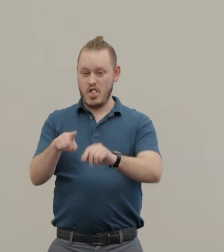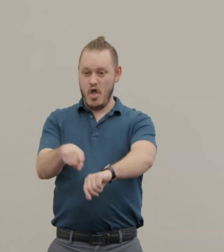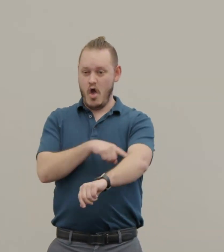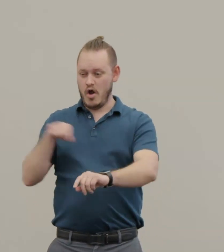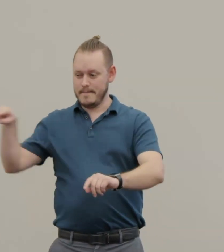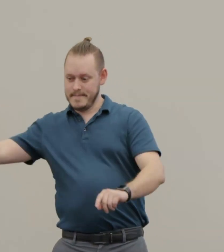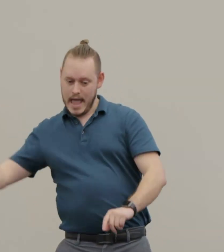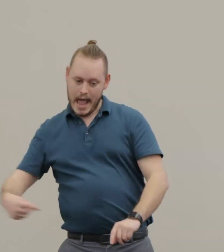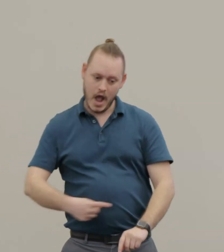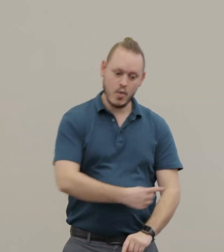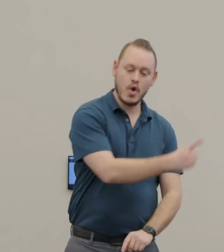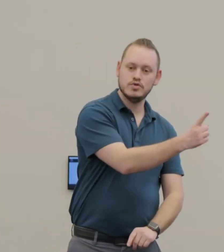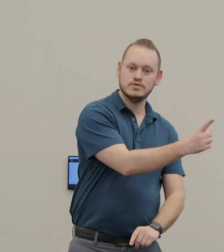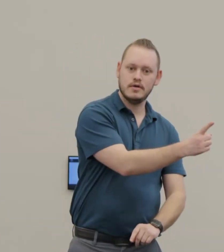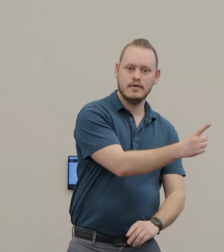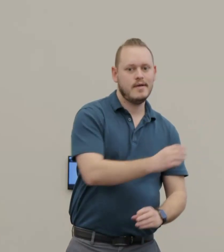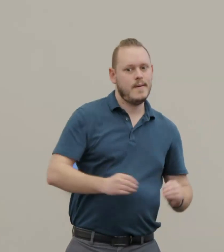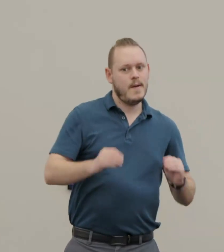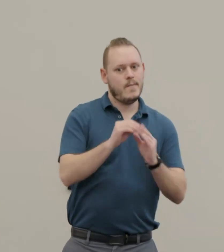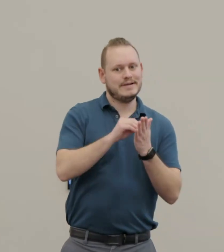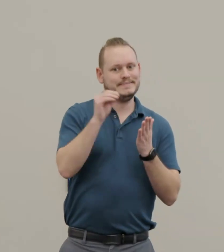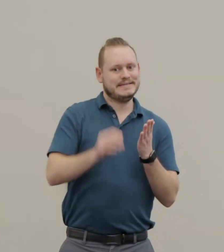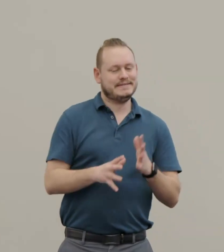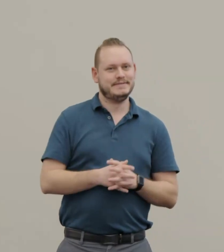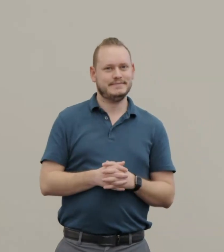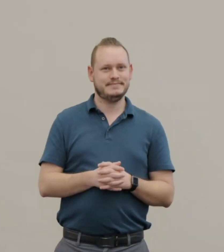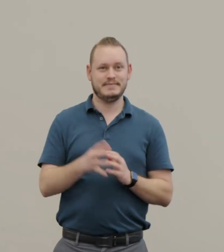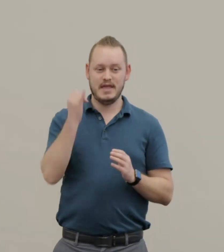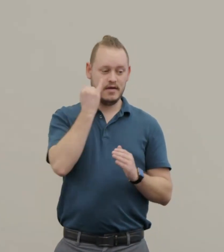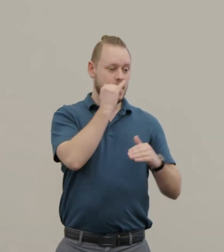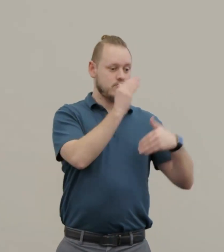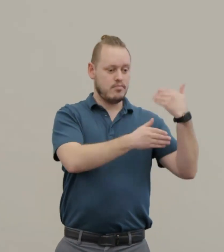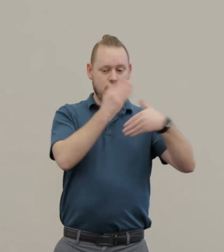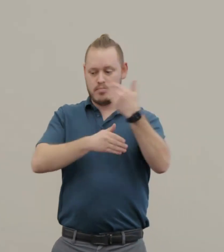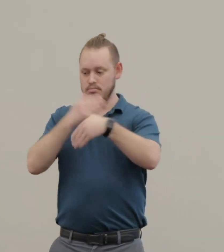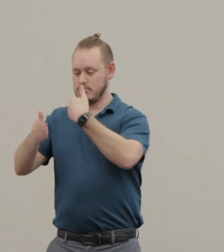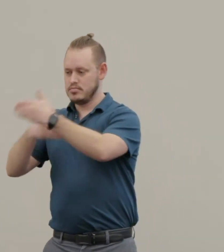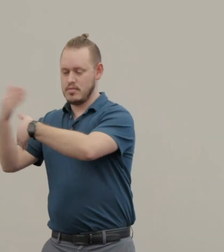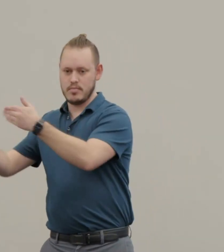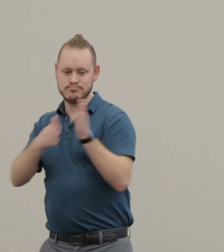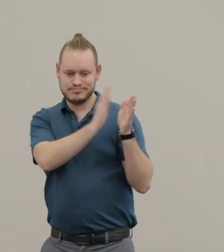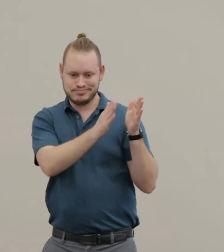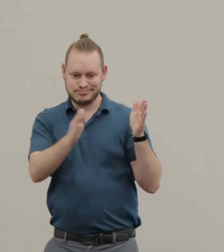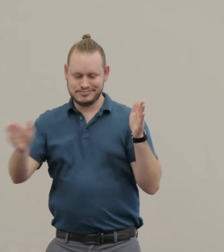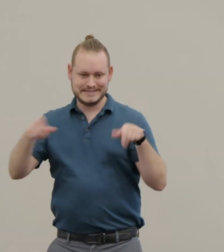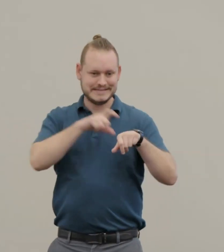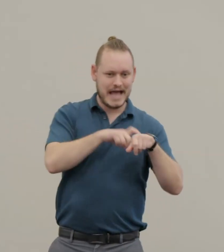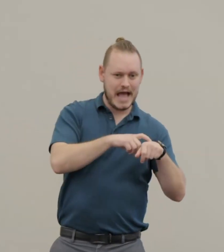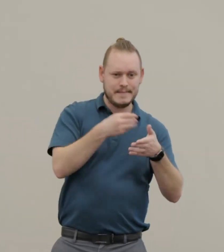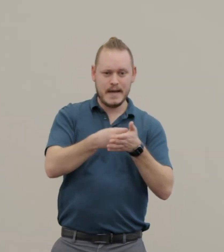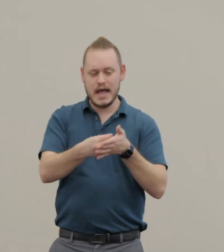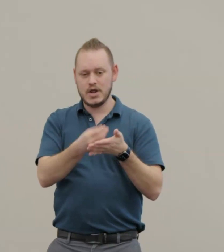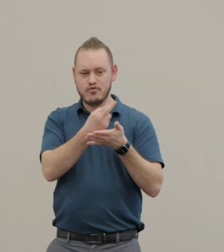the more expensive it is. Again, if we go through this entire linear process, we're spending time, money, resources,